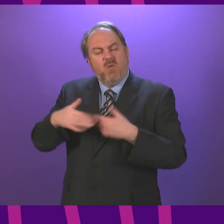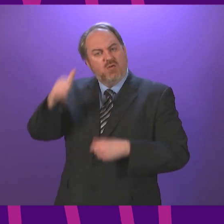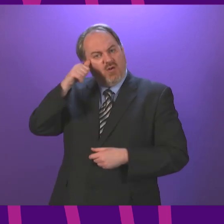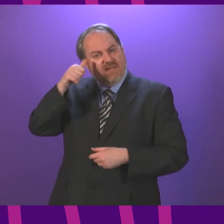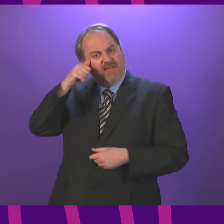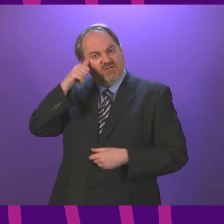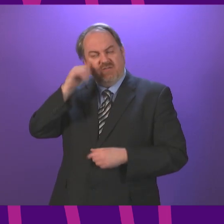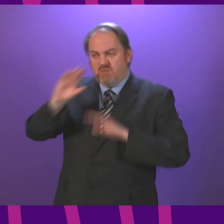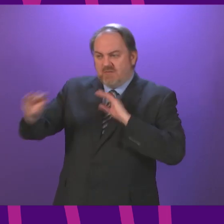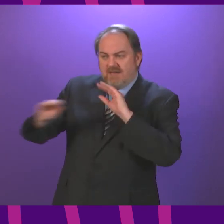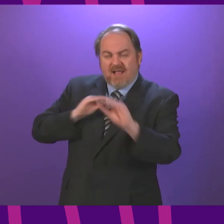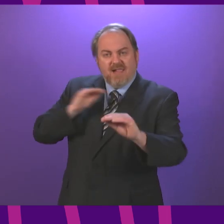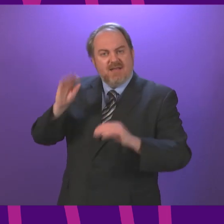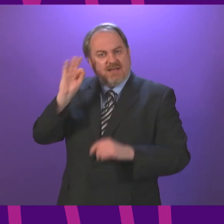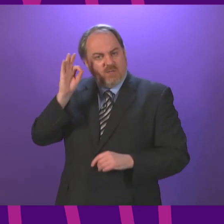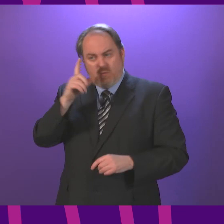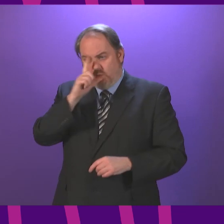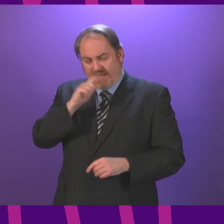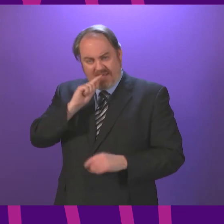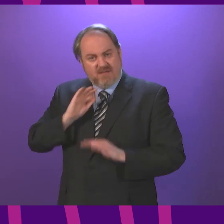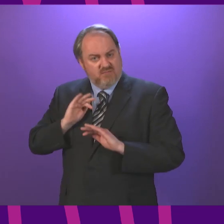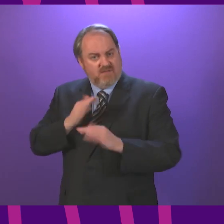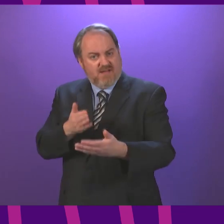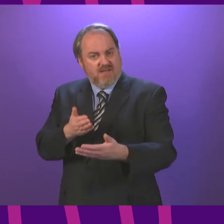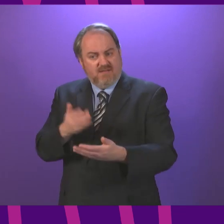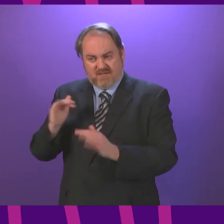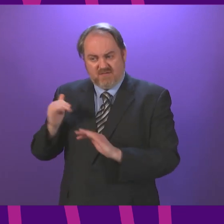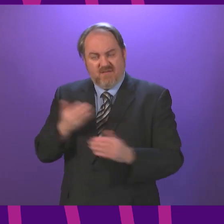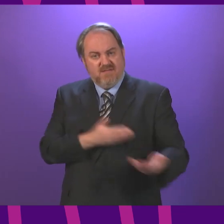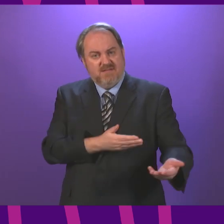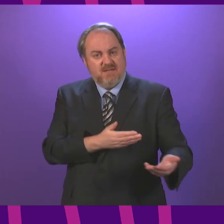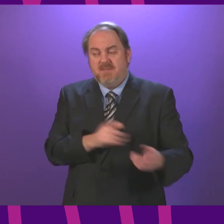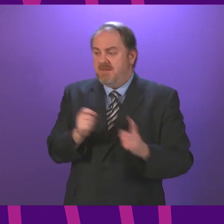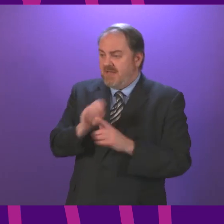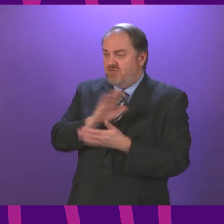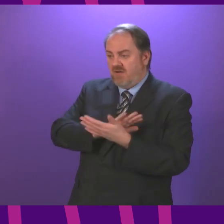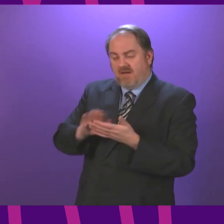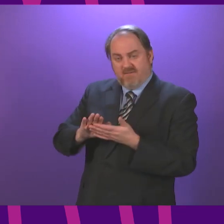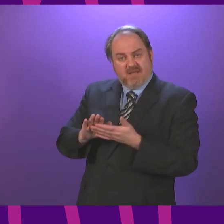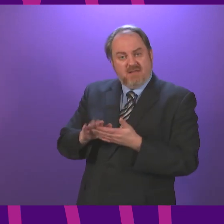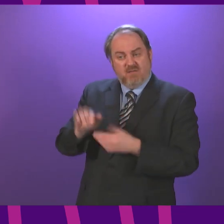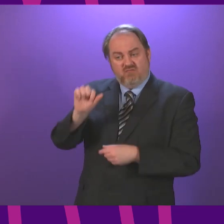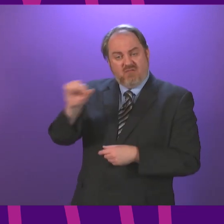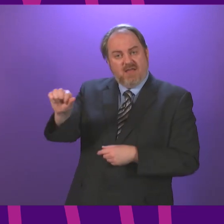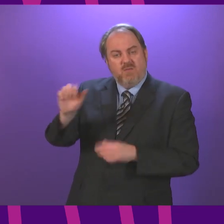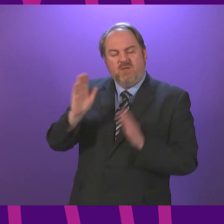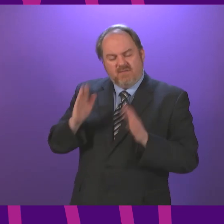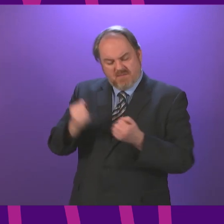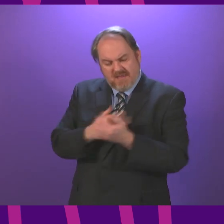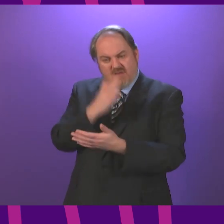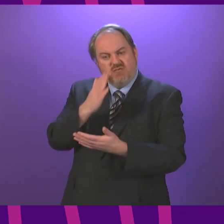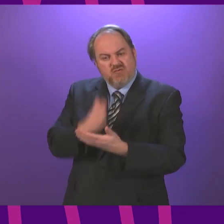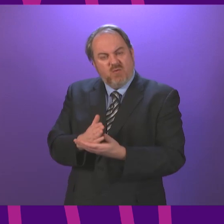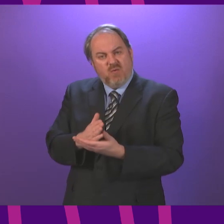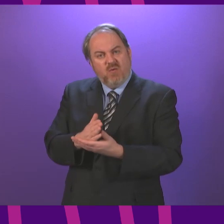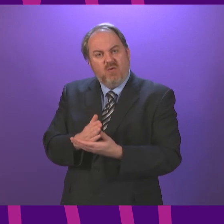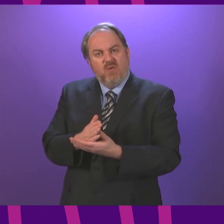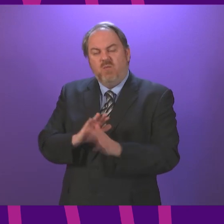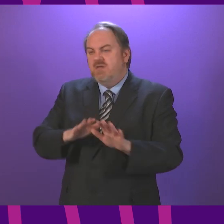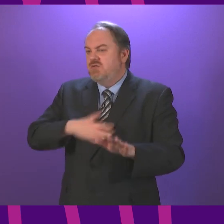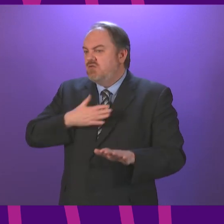know of the availability of it. But we should not, and Patrick Harvey is right here, we should take care to ensure that we are not